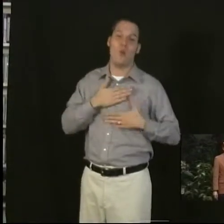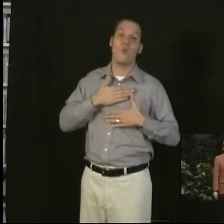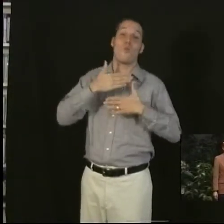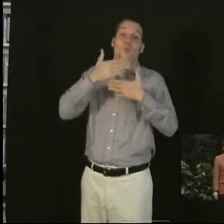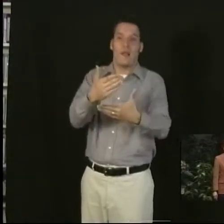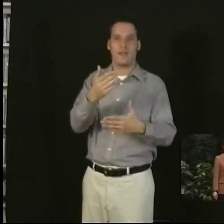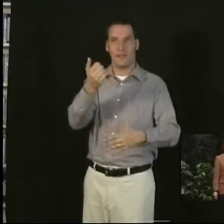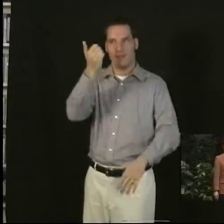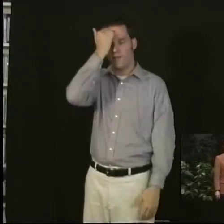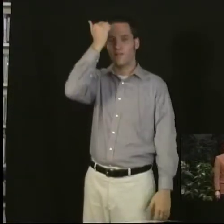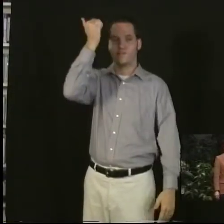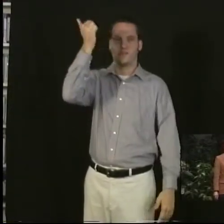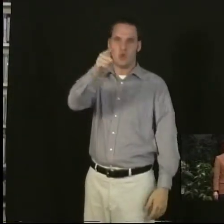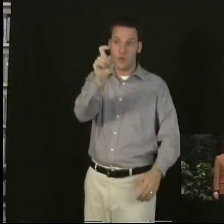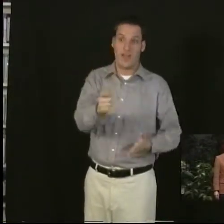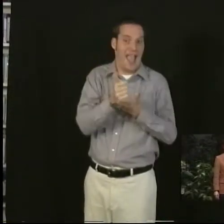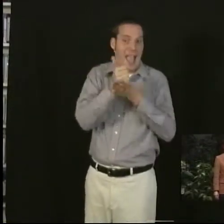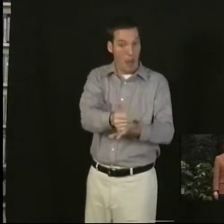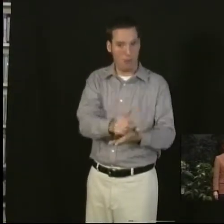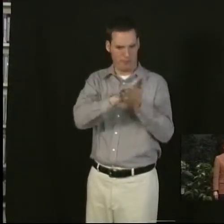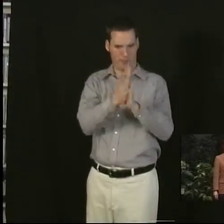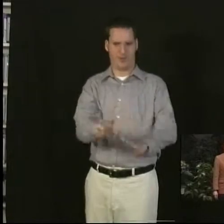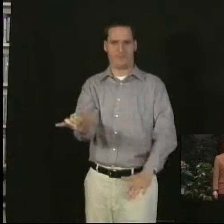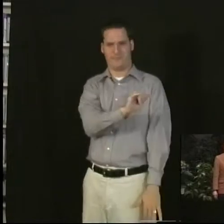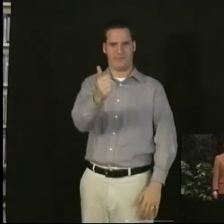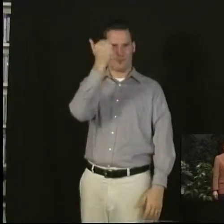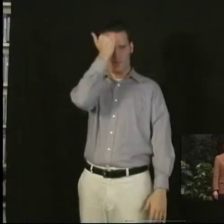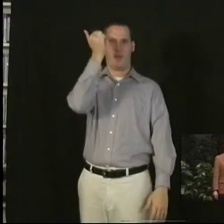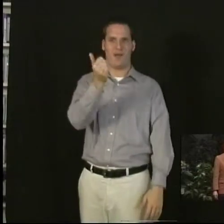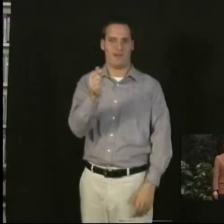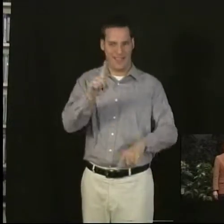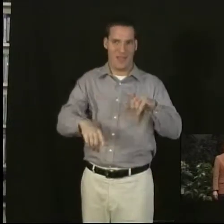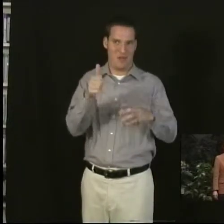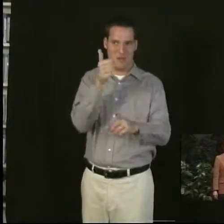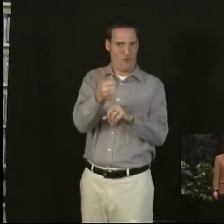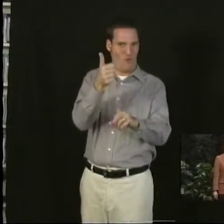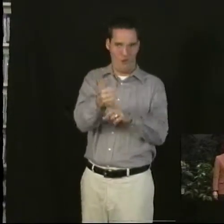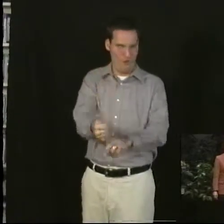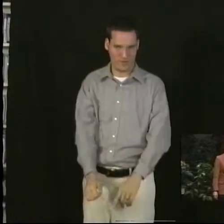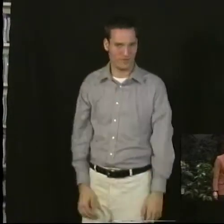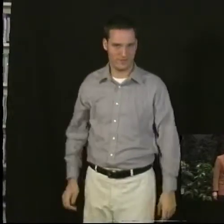ignorant. You'd have to have help to be that dumb. You couldn't do it on your own.